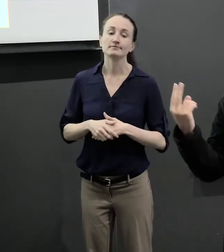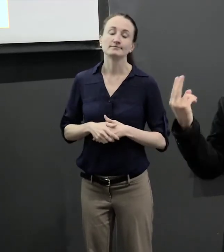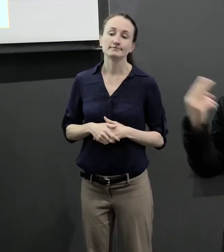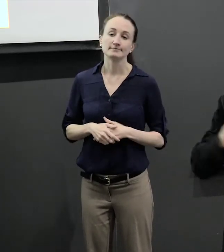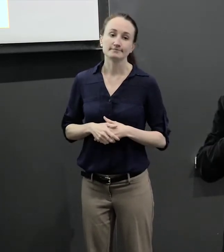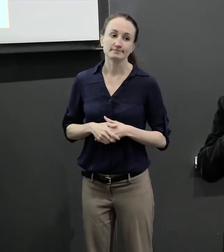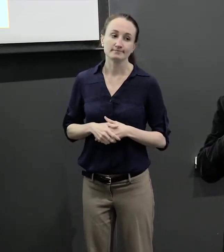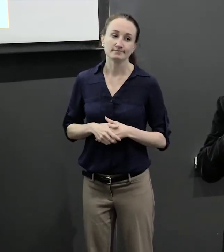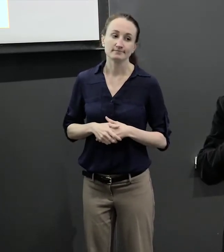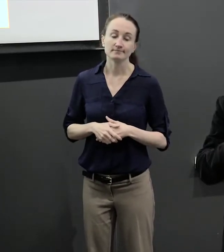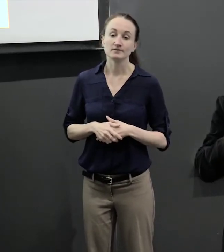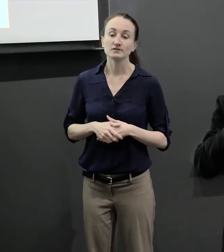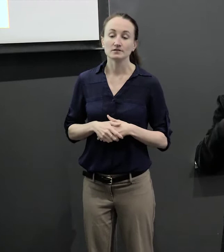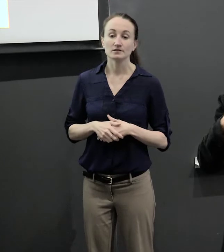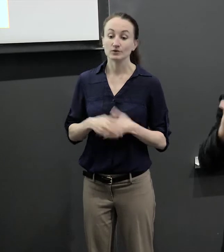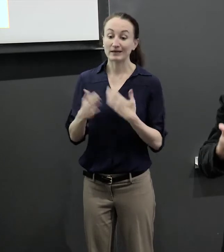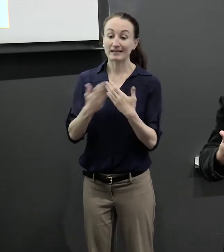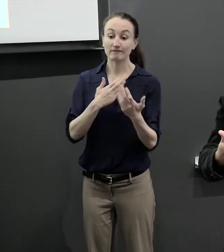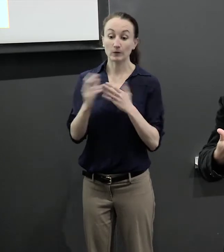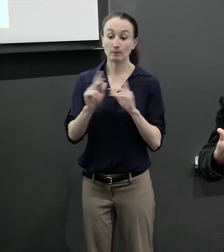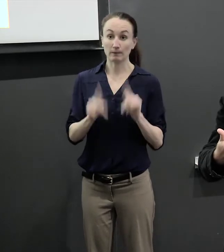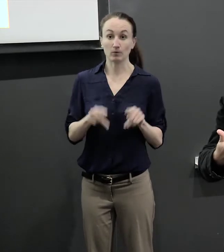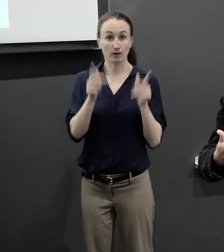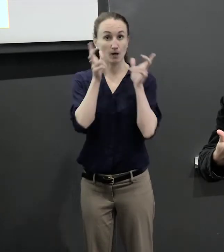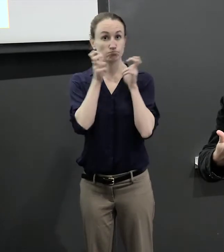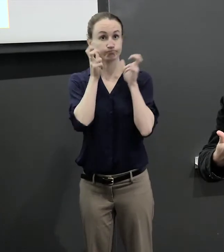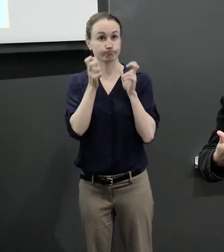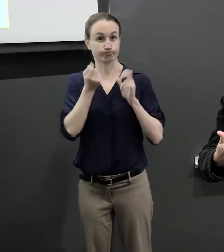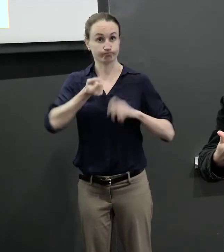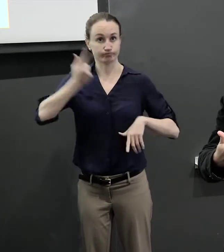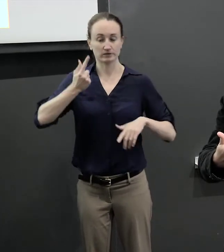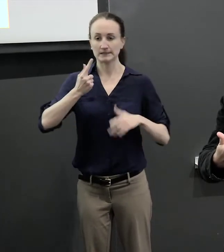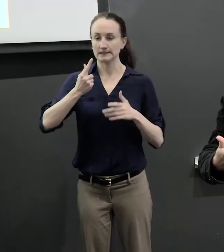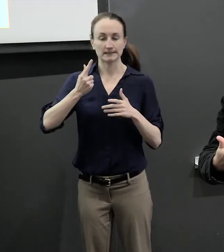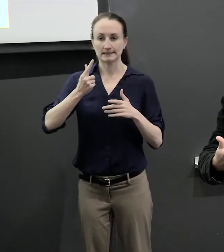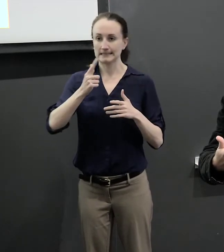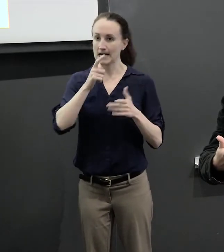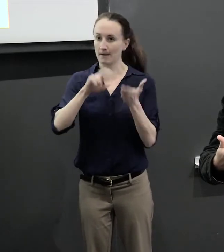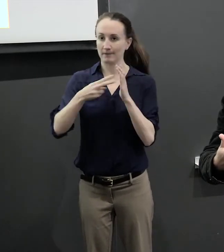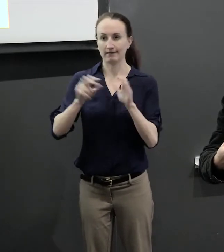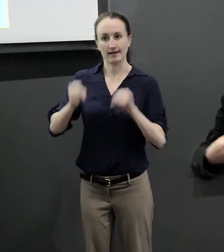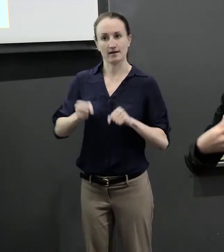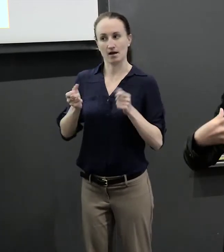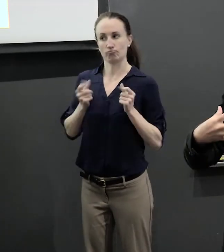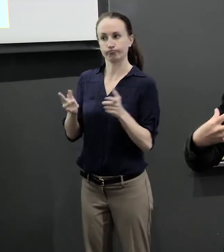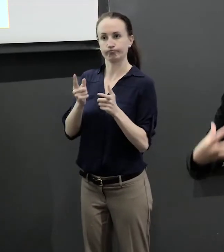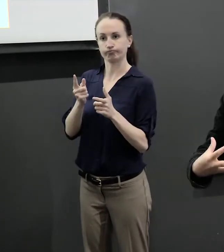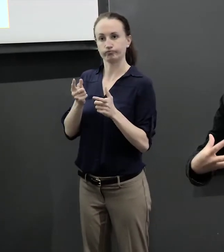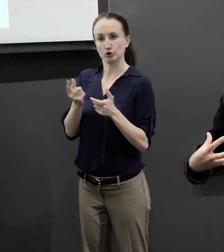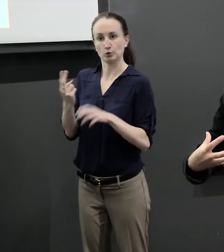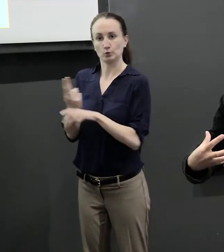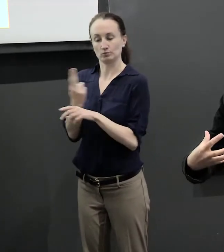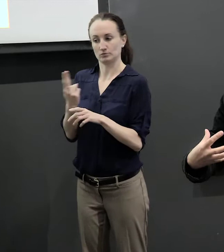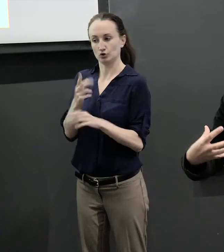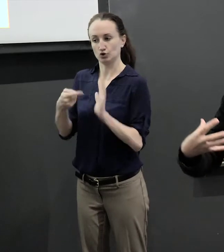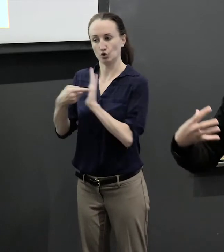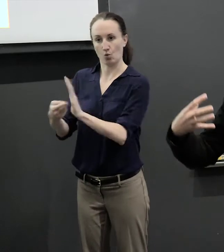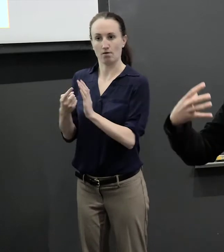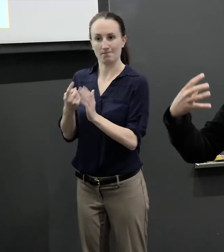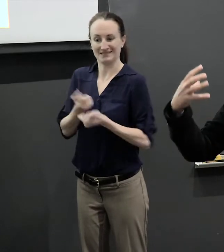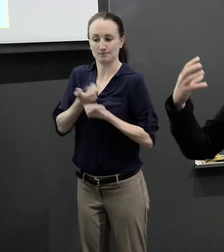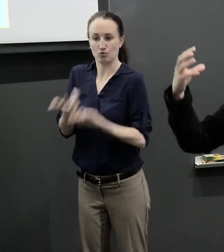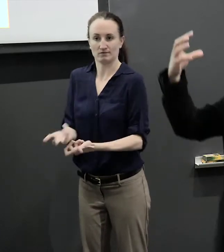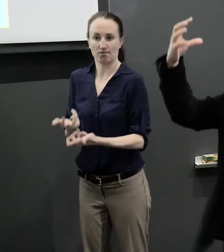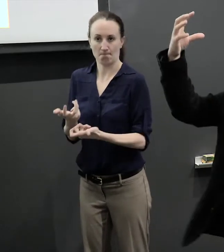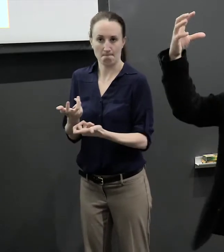position to perceive these things doesn't mean that they would produce them spontaneously. And one last thing